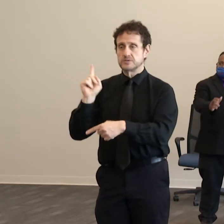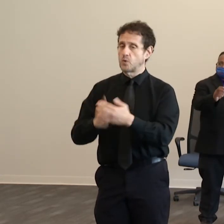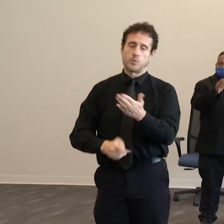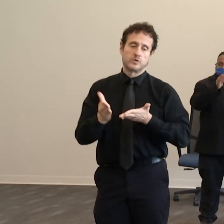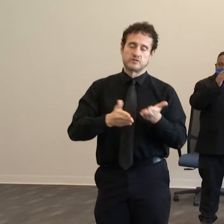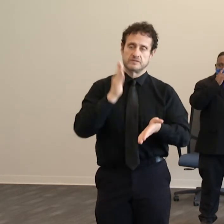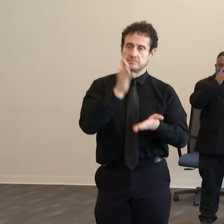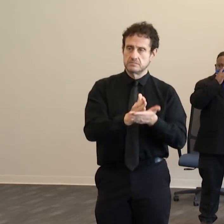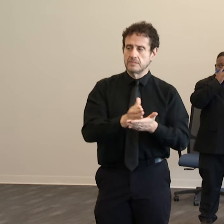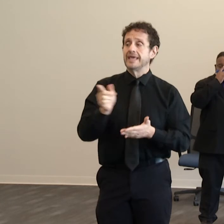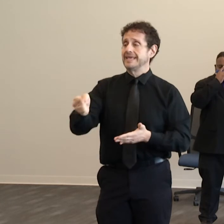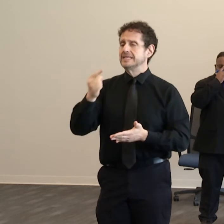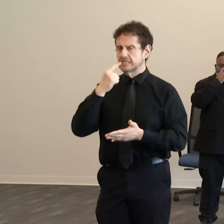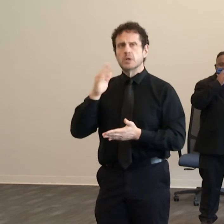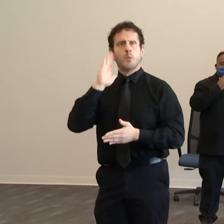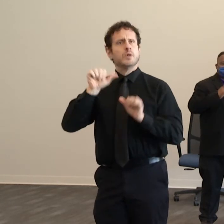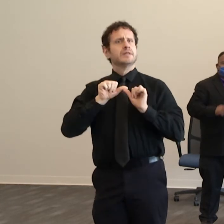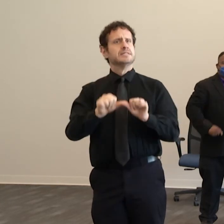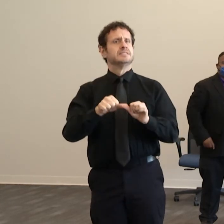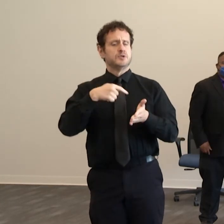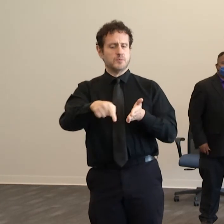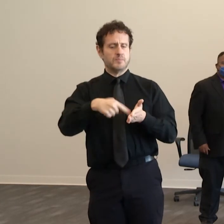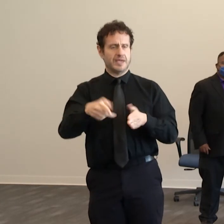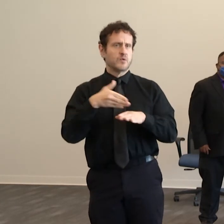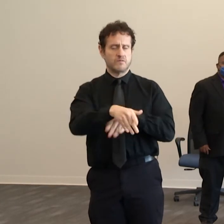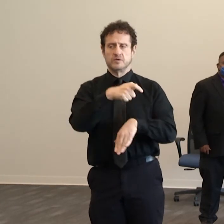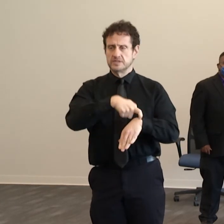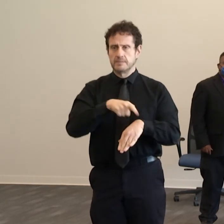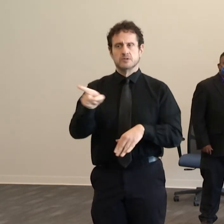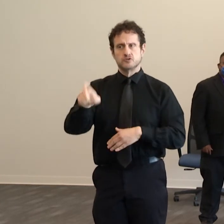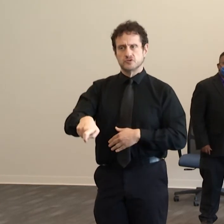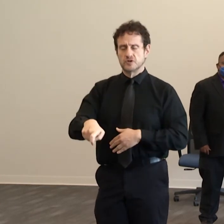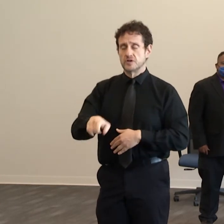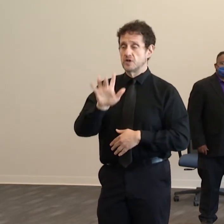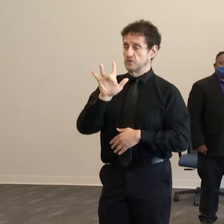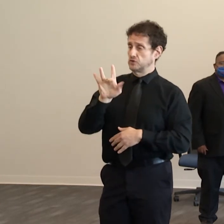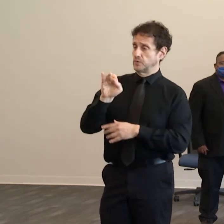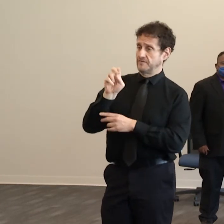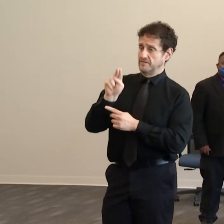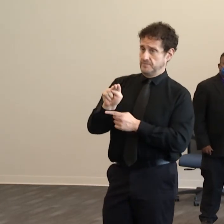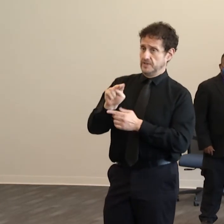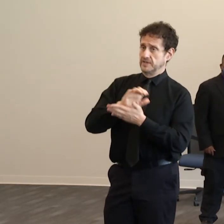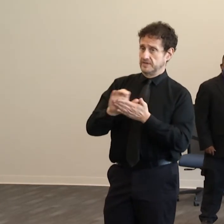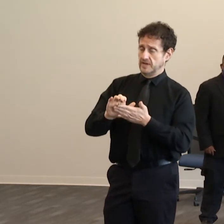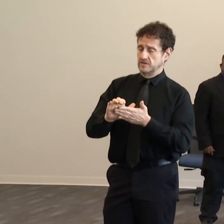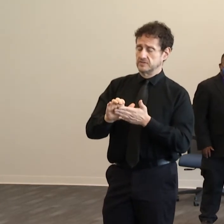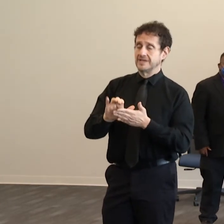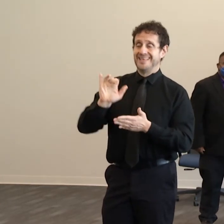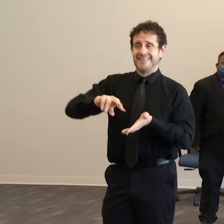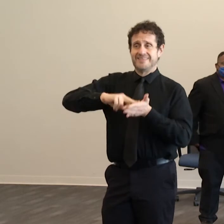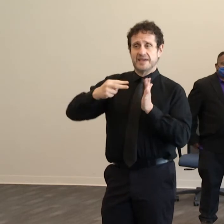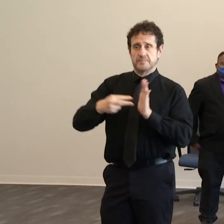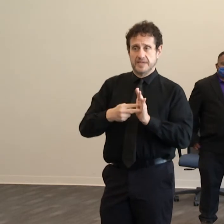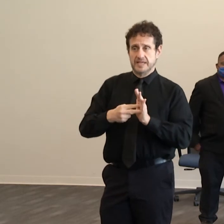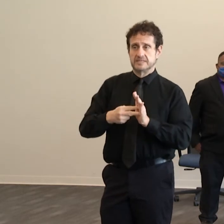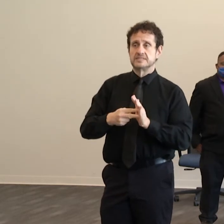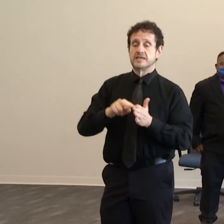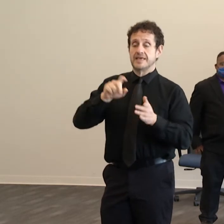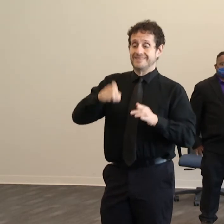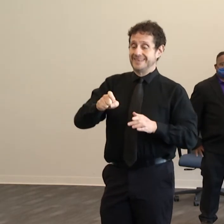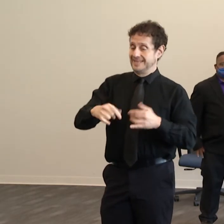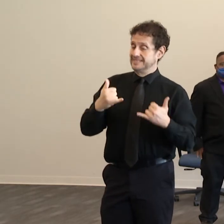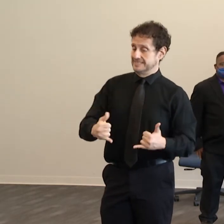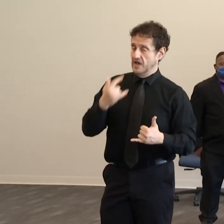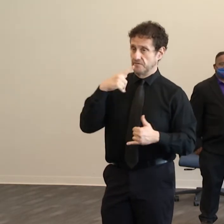going to continue paying overtime, which he should. The $25 billion represents not only the immediate needs of the